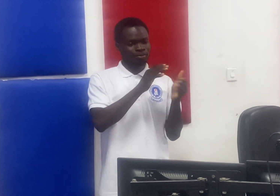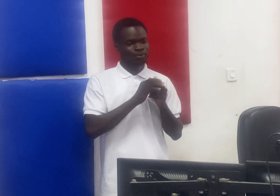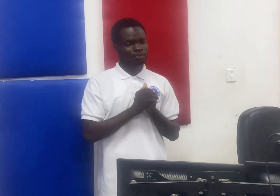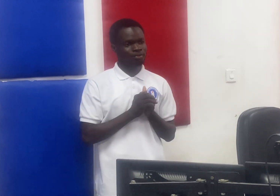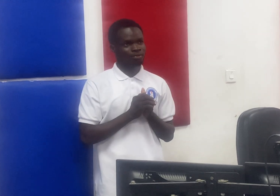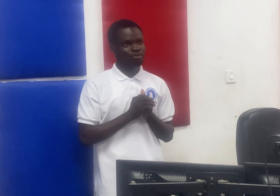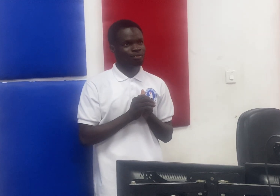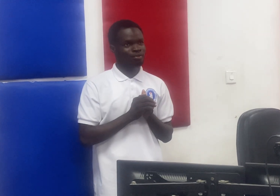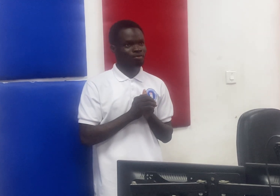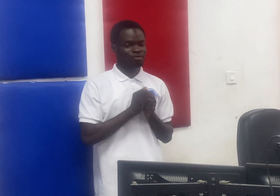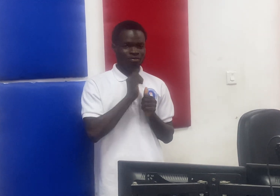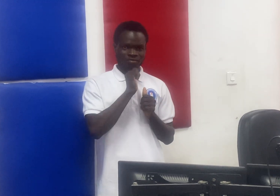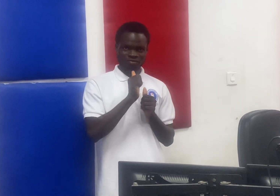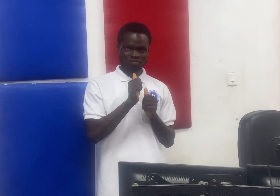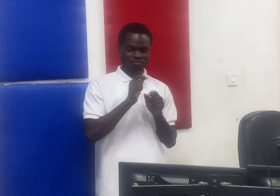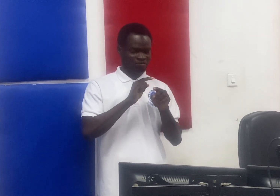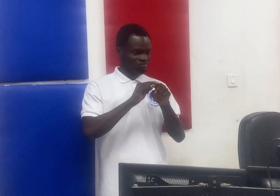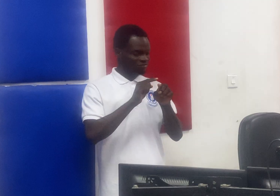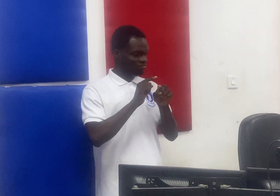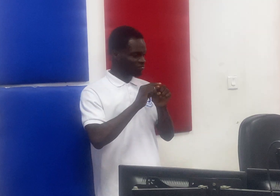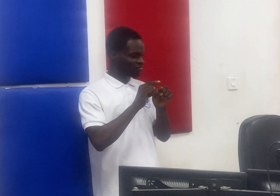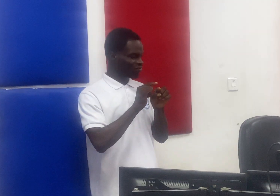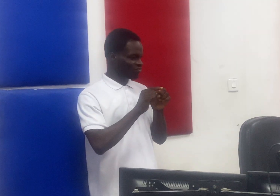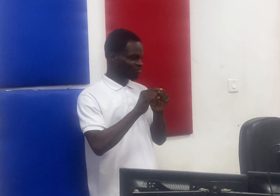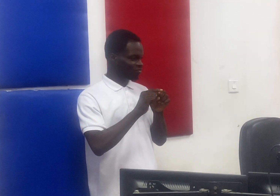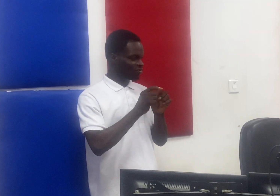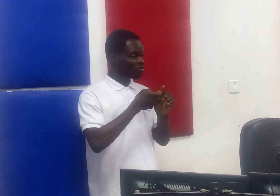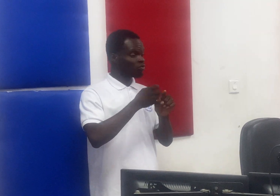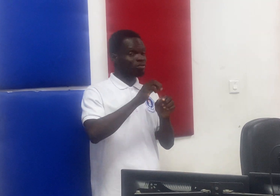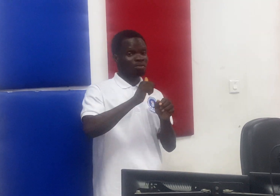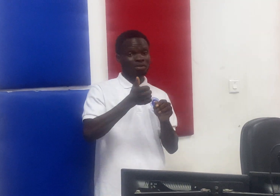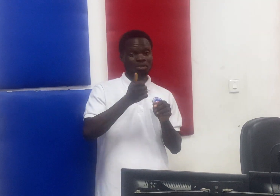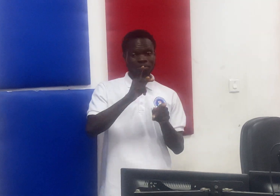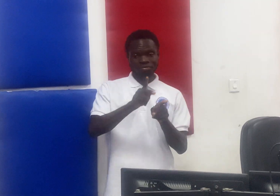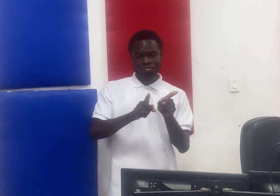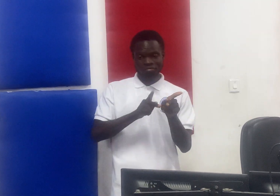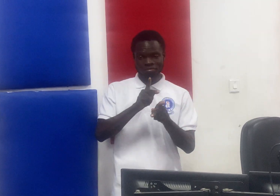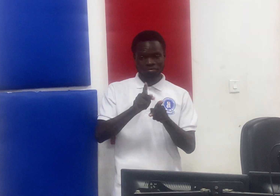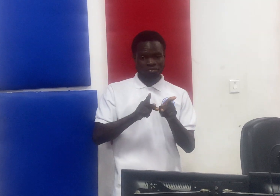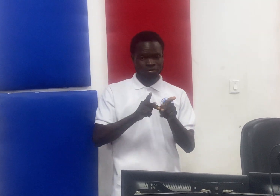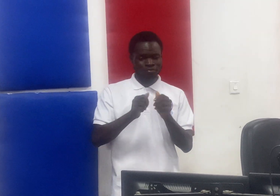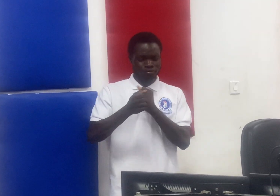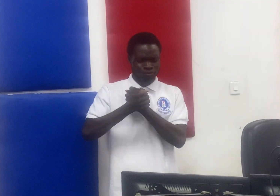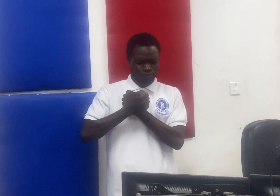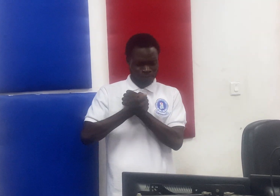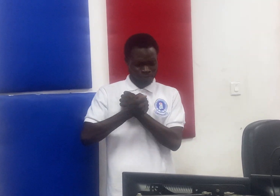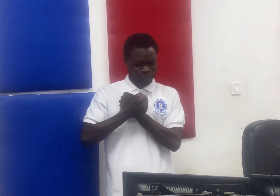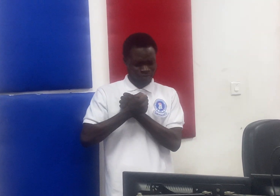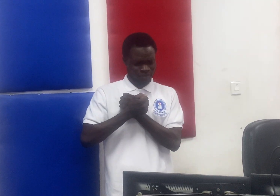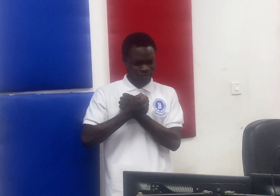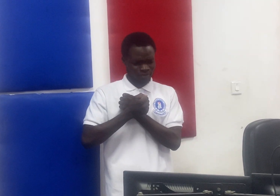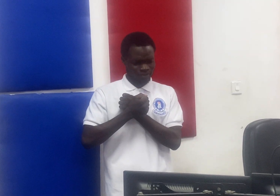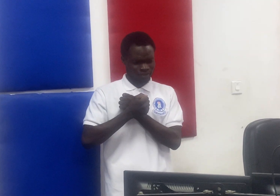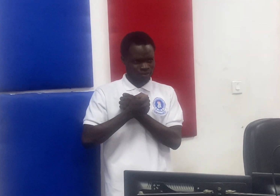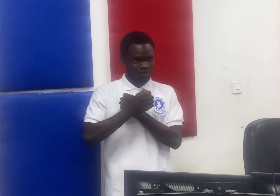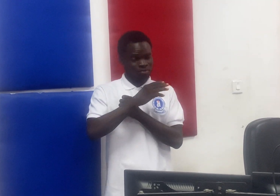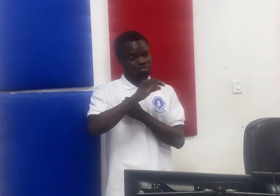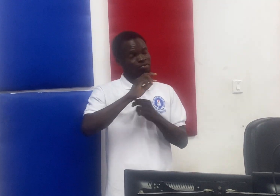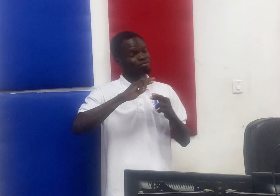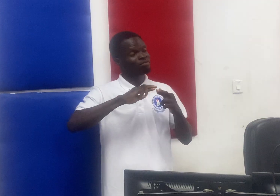it is not anything different from any other person. Okay. Love and relationship among persons with